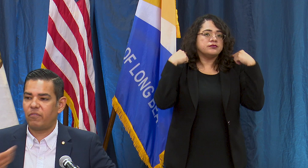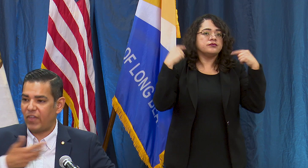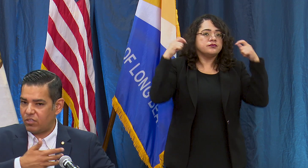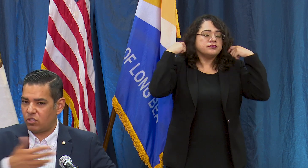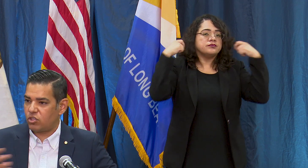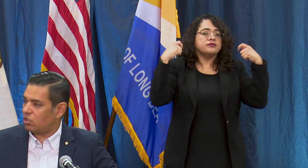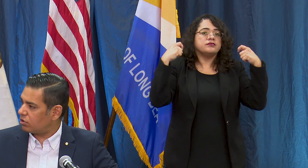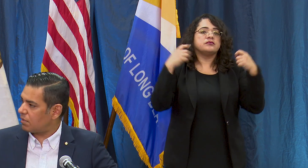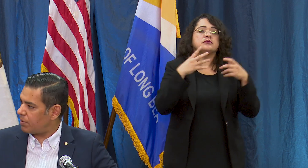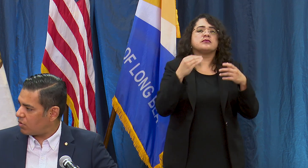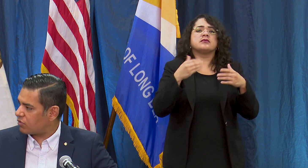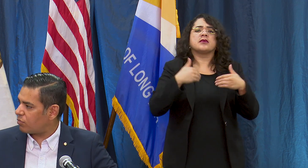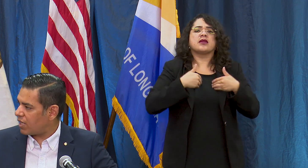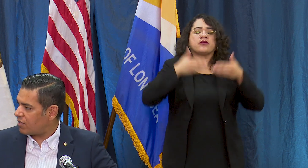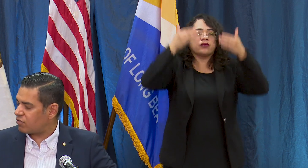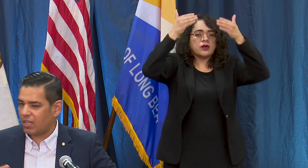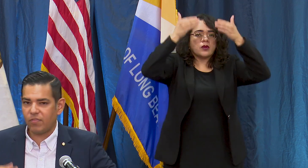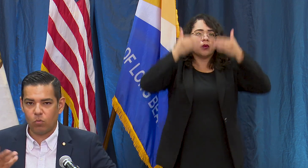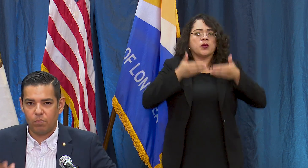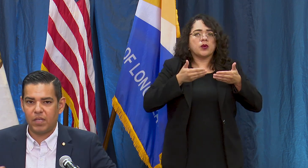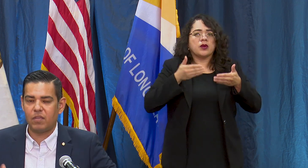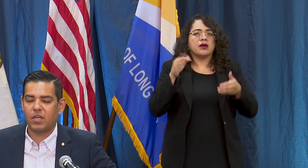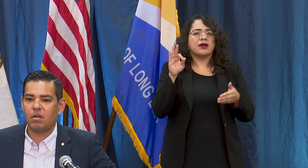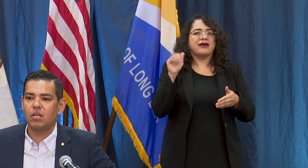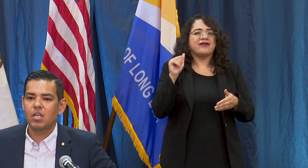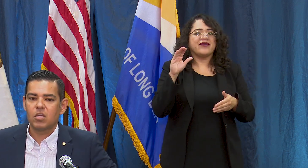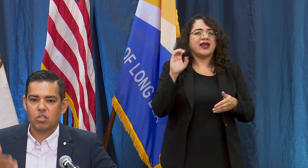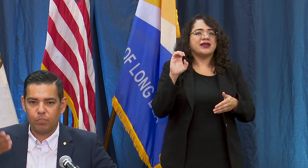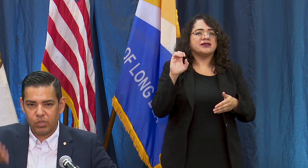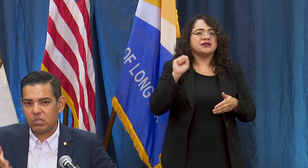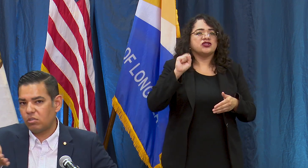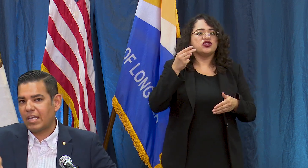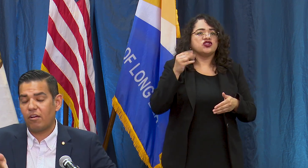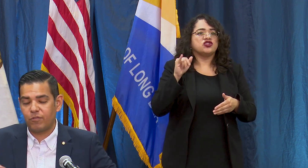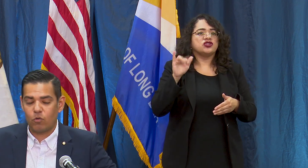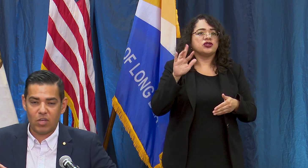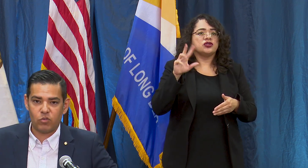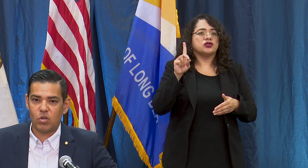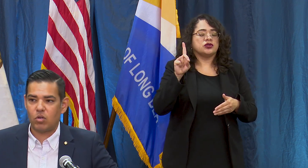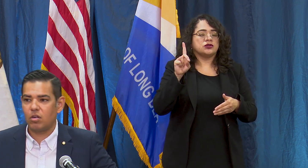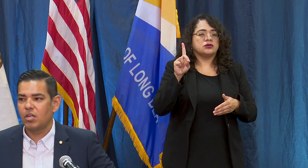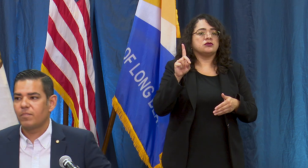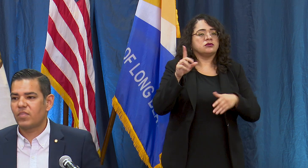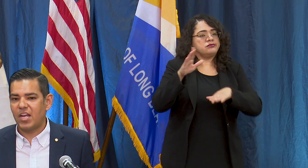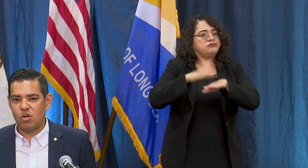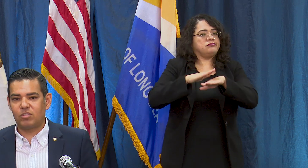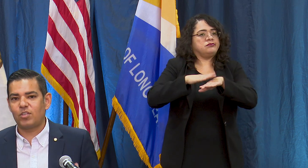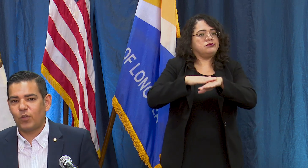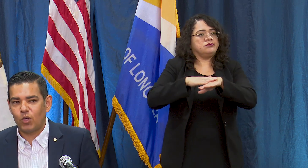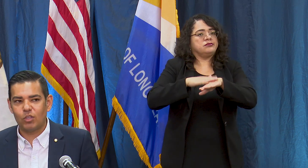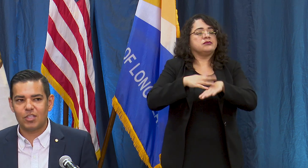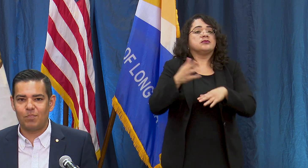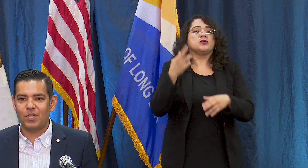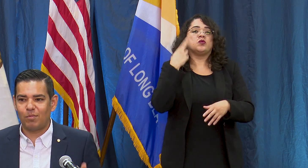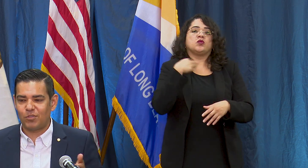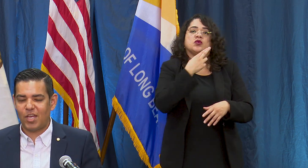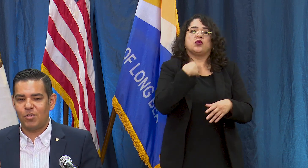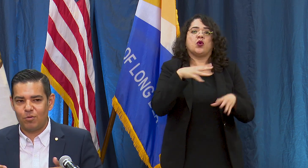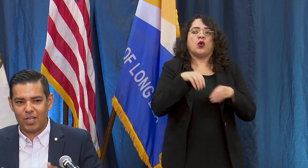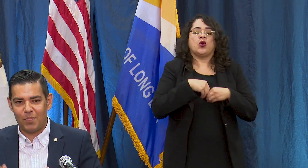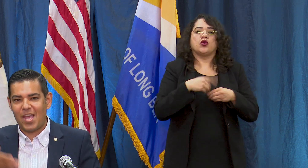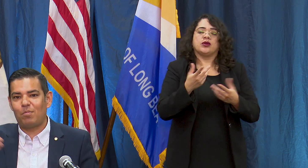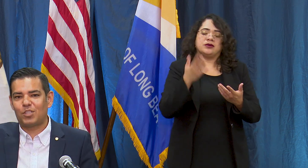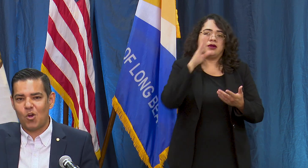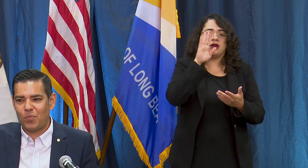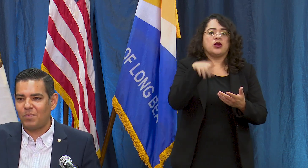are some face shield components from what I understand that will be in there. So please look out if you're a restaurant owner. I know it's difficult to be able to say